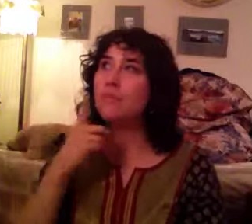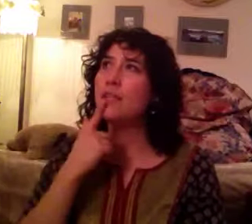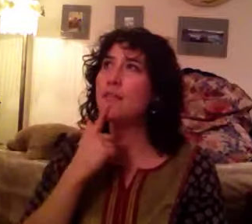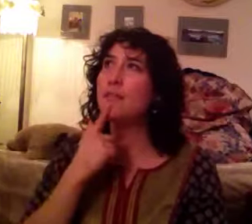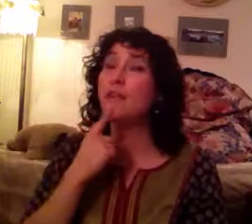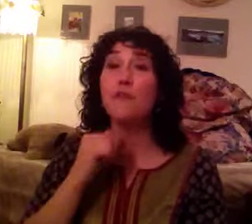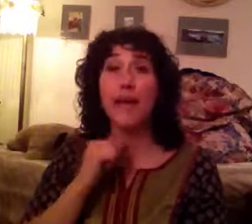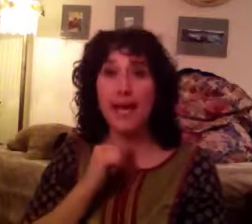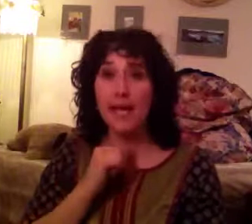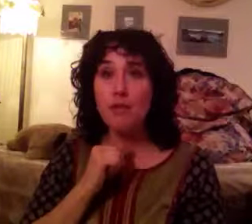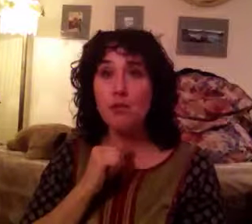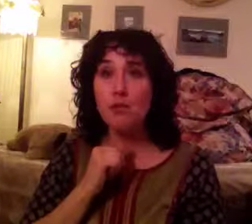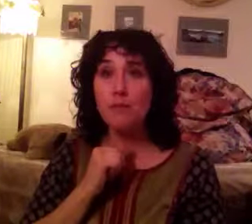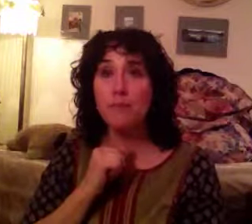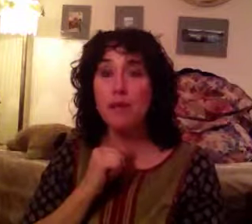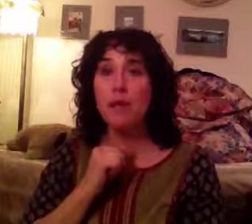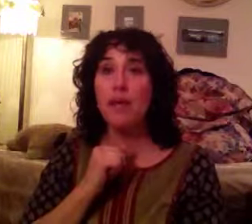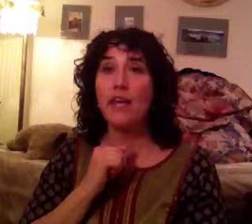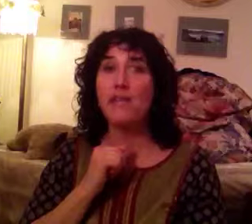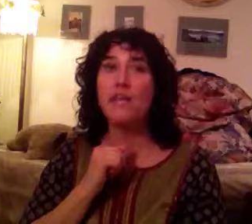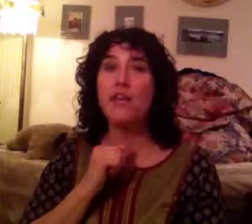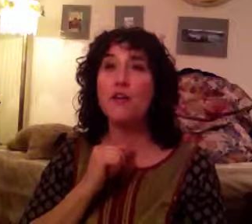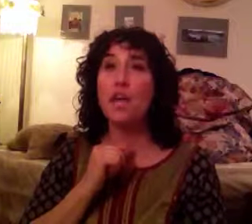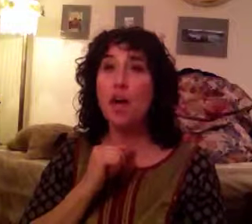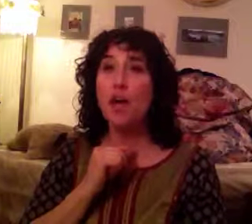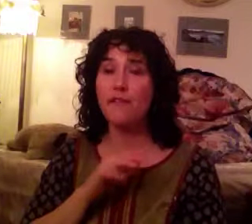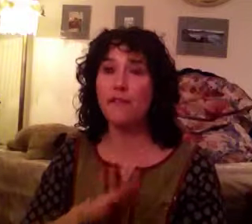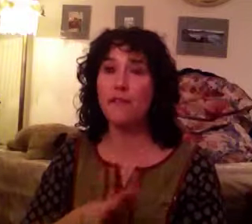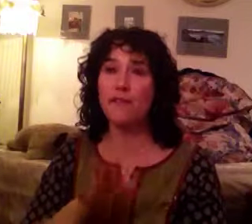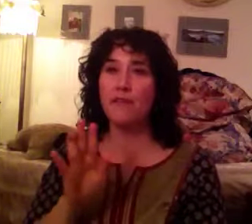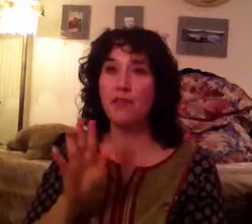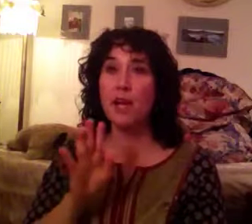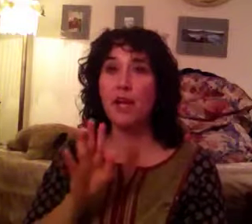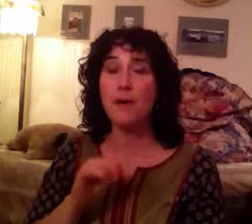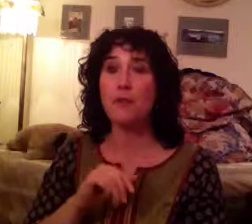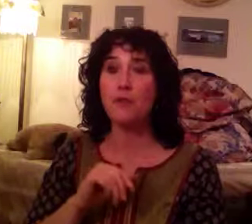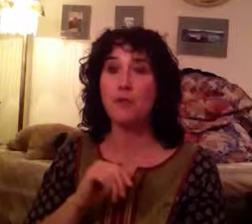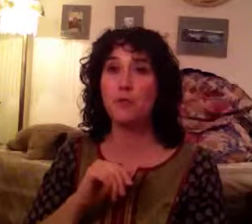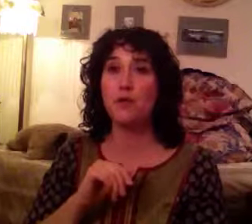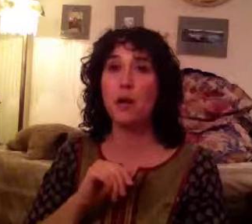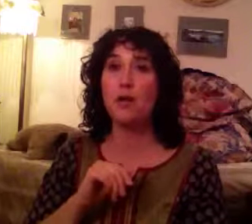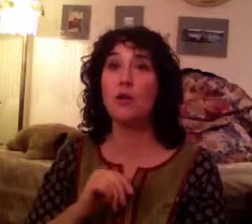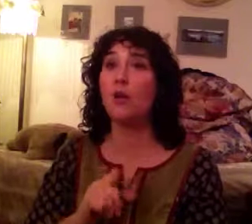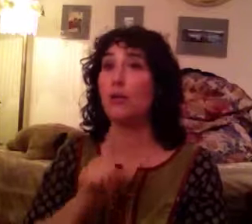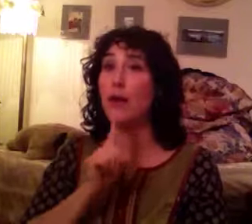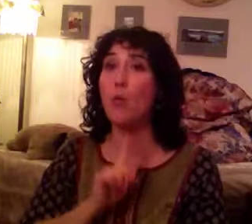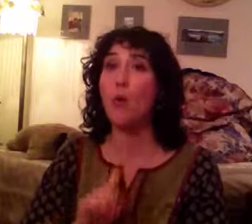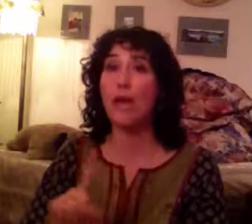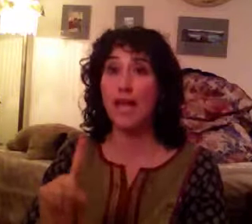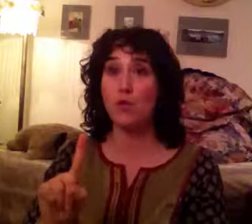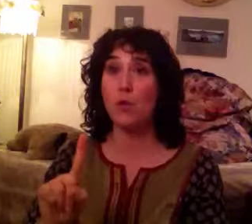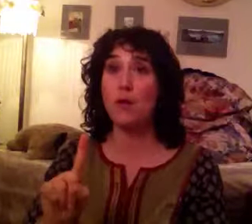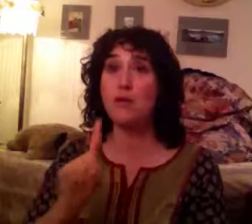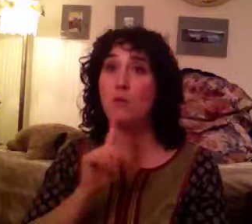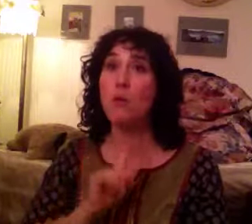Let's see, for age, if they're young, if you're talking about a person who's young, you can go like age 1,